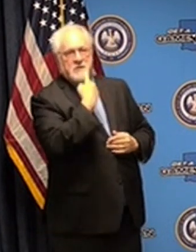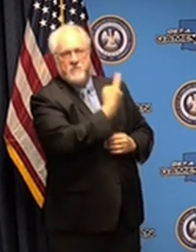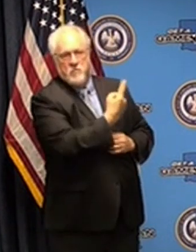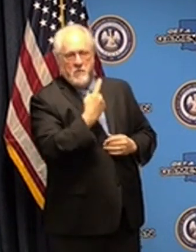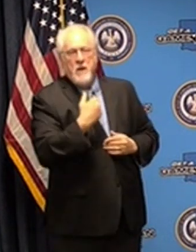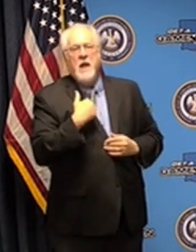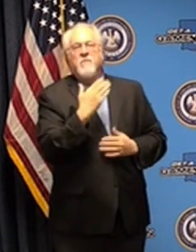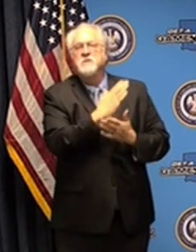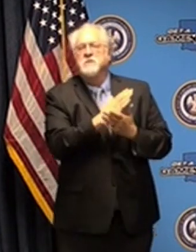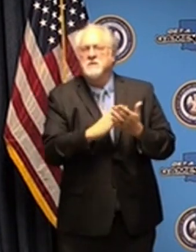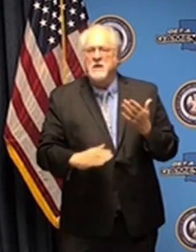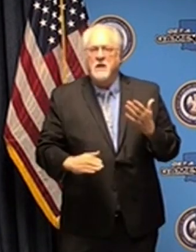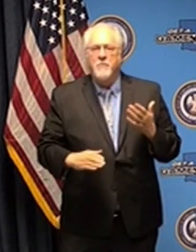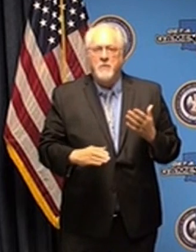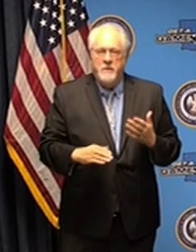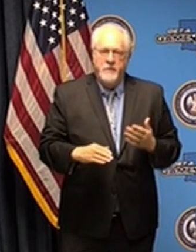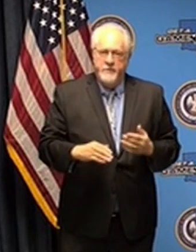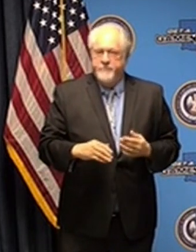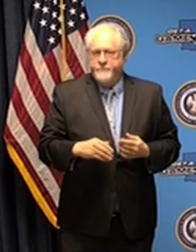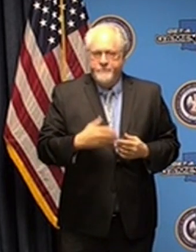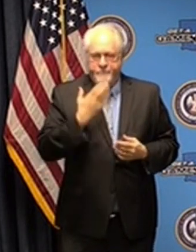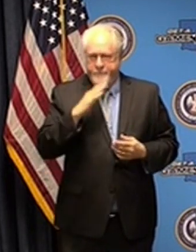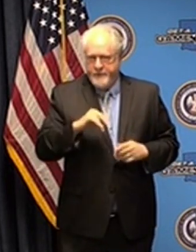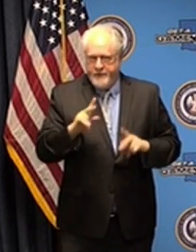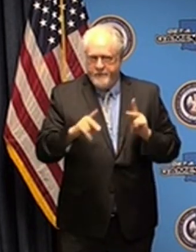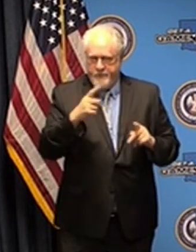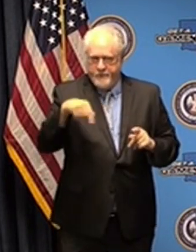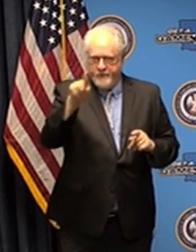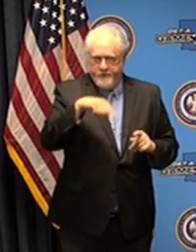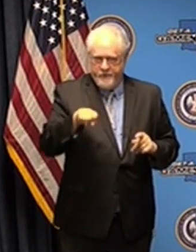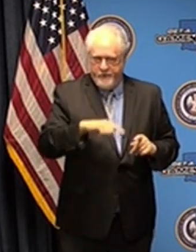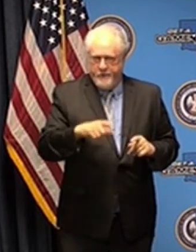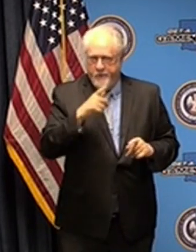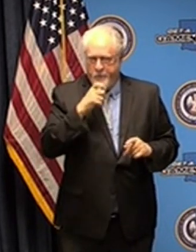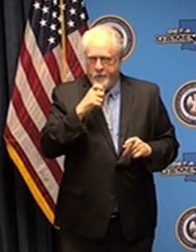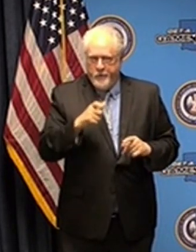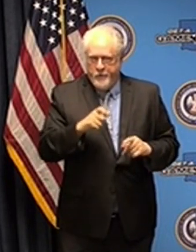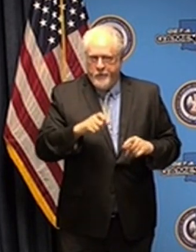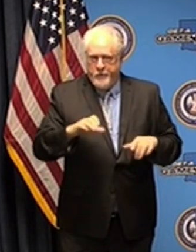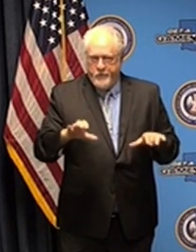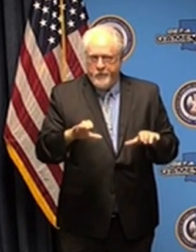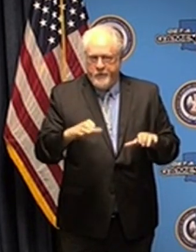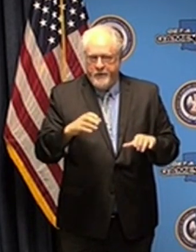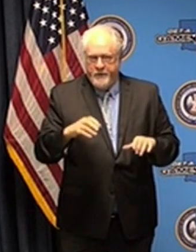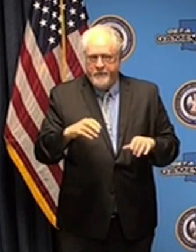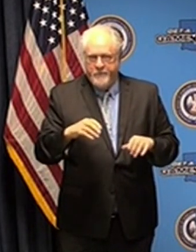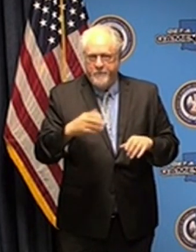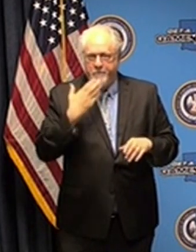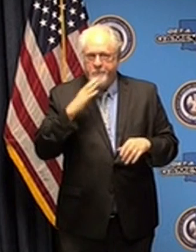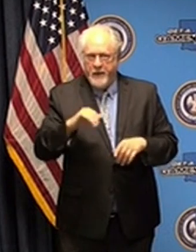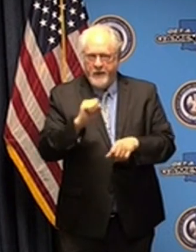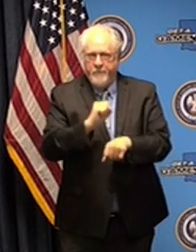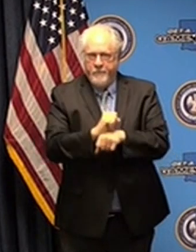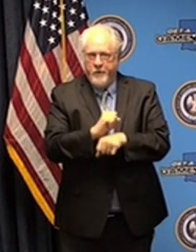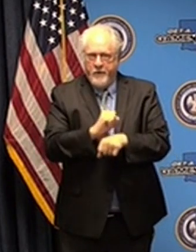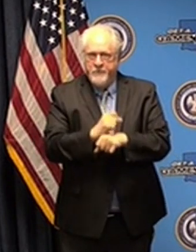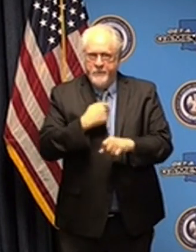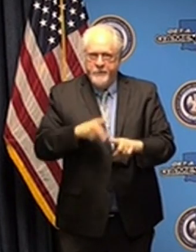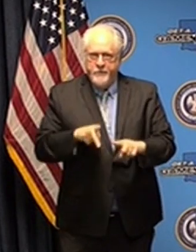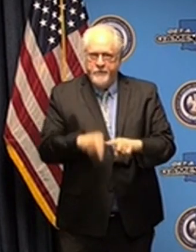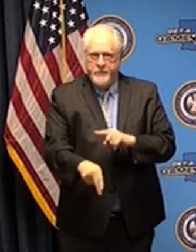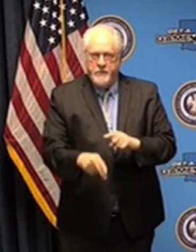coming because we have some unscrupulous people out there who are engaging in some practices that we need to nip